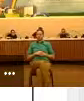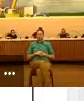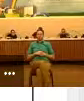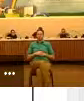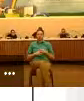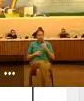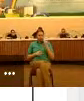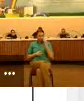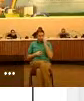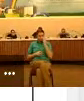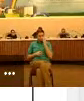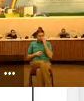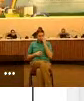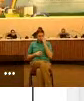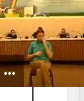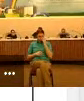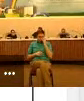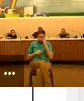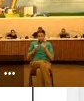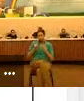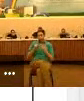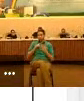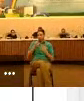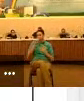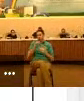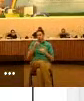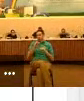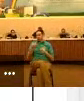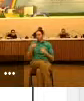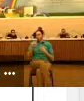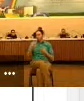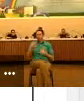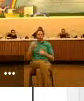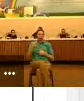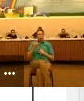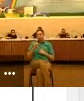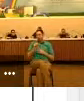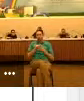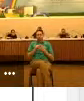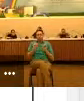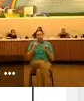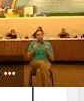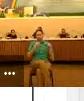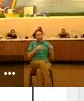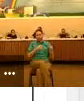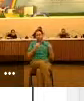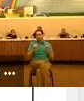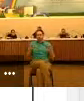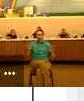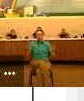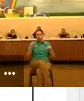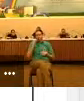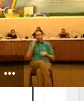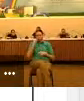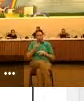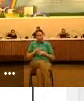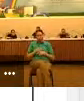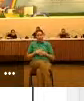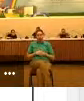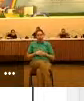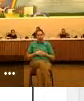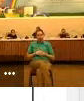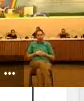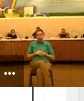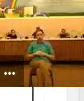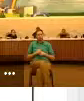And I assume you're not proposing any kind of HOA. These are all individually owned homes and.